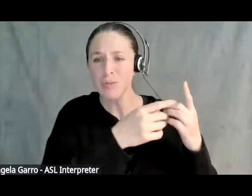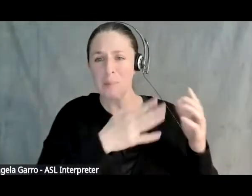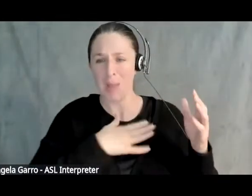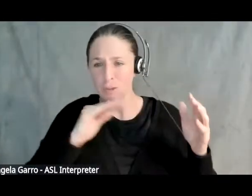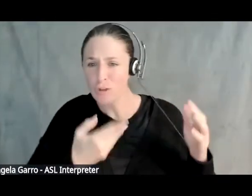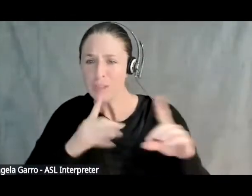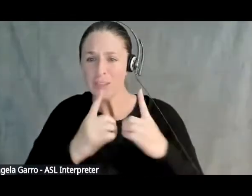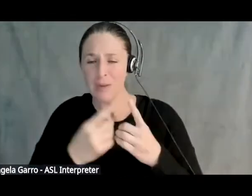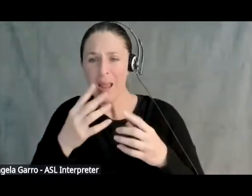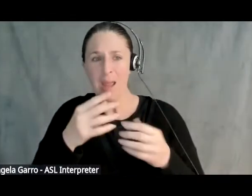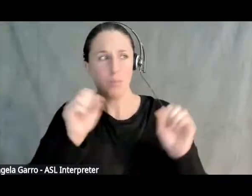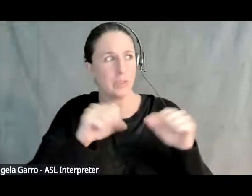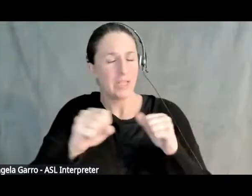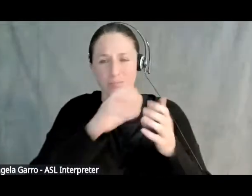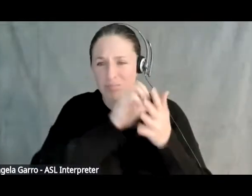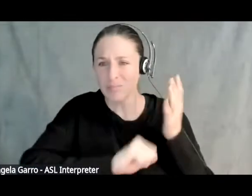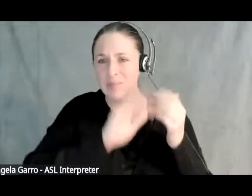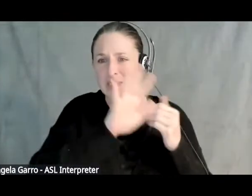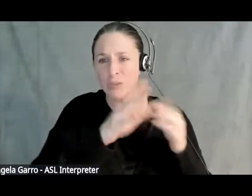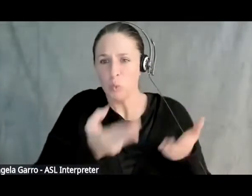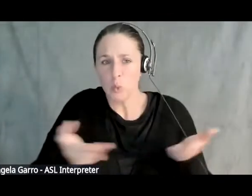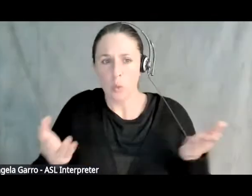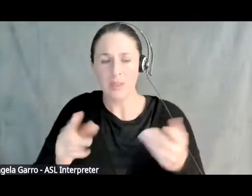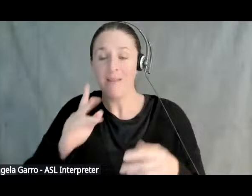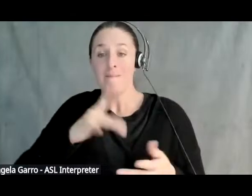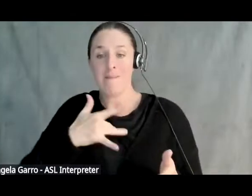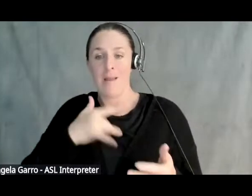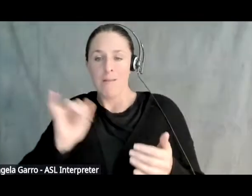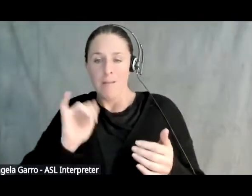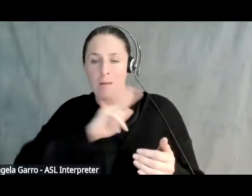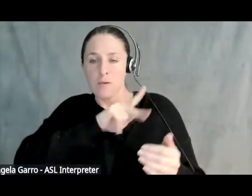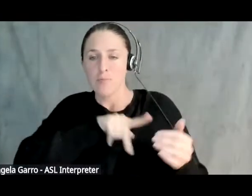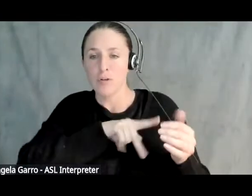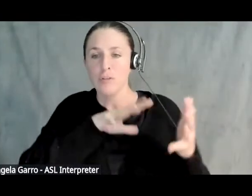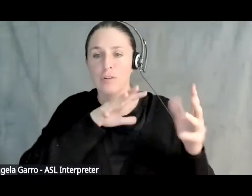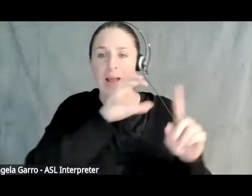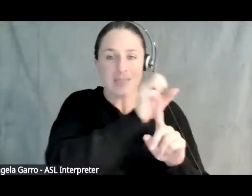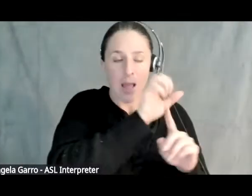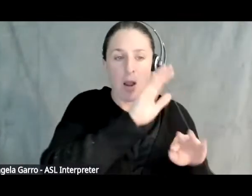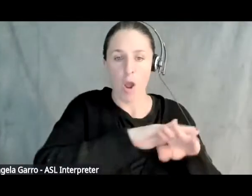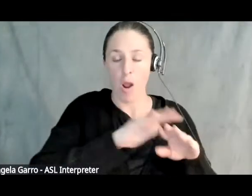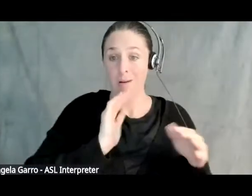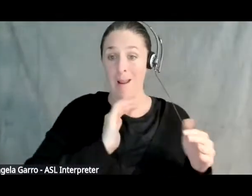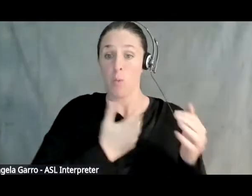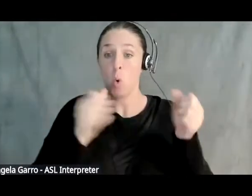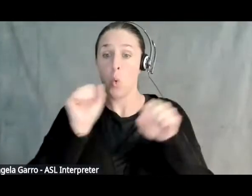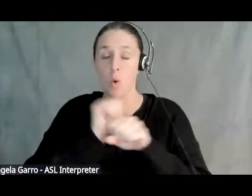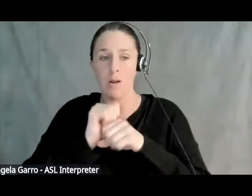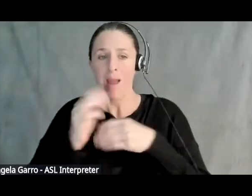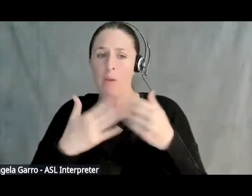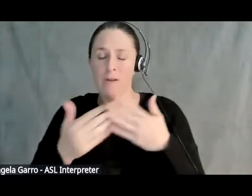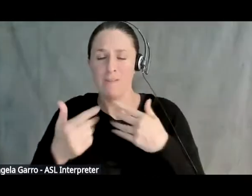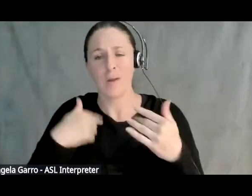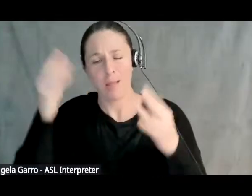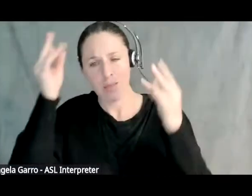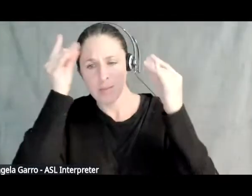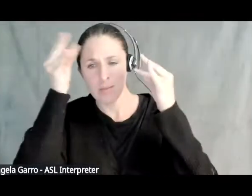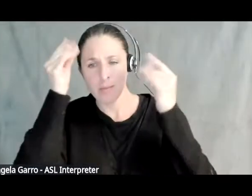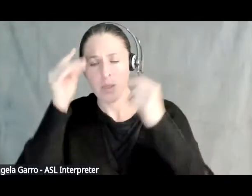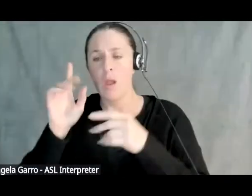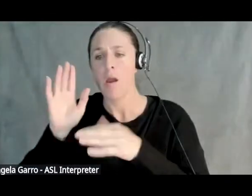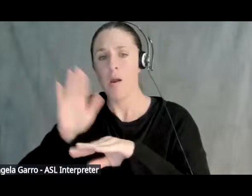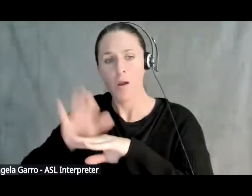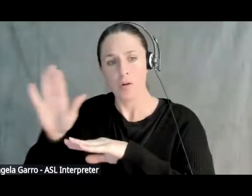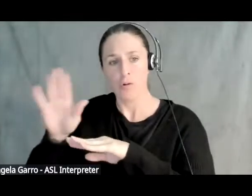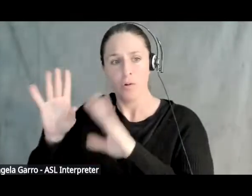drain its resources. It felt like a personal attack on the work that we do here. However, I've had some time to think about Ms. Jacobson's